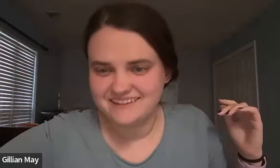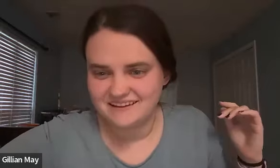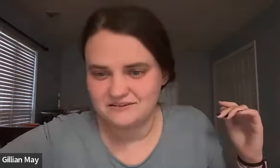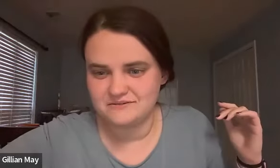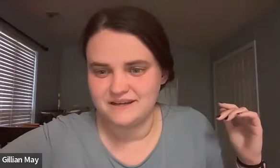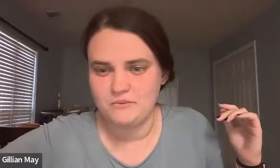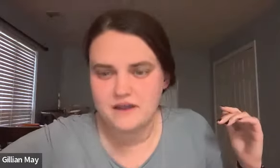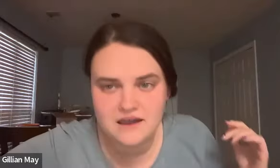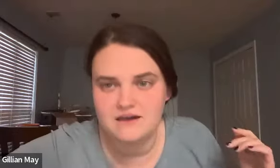All right. Wow.